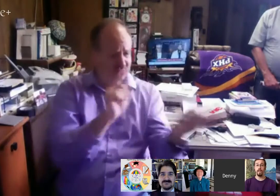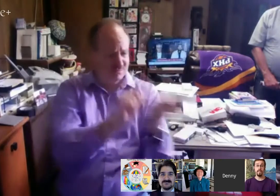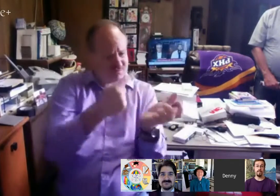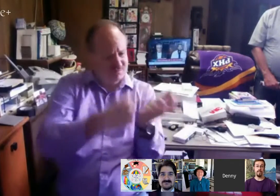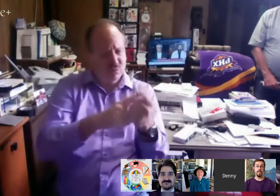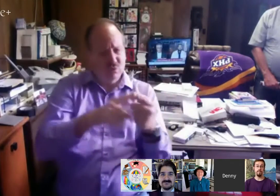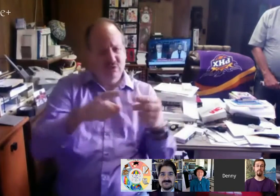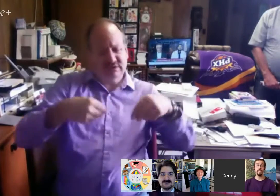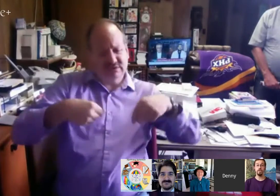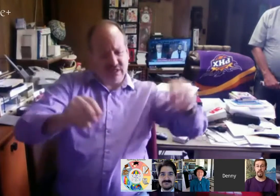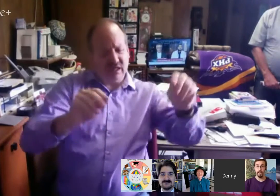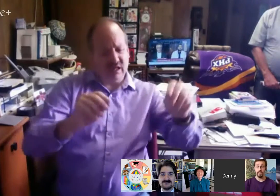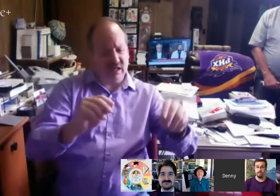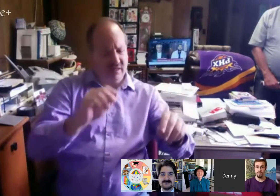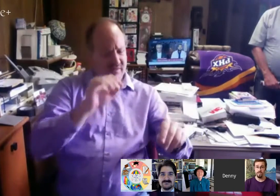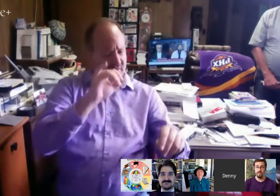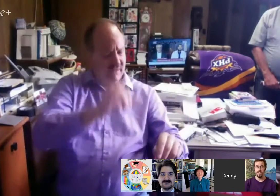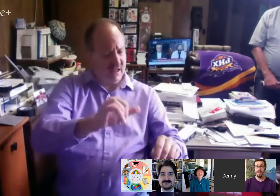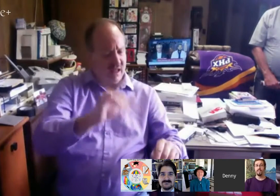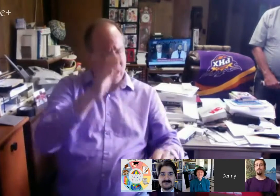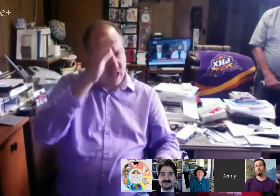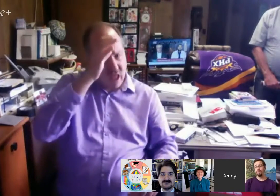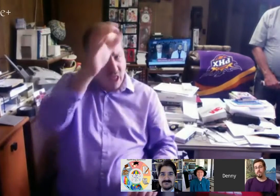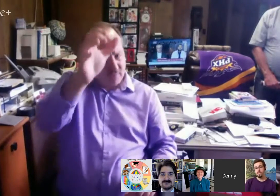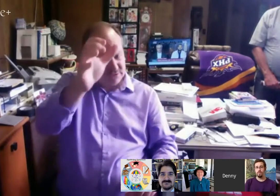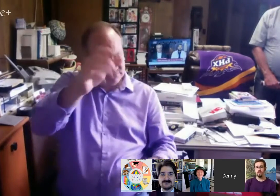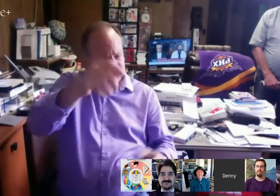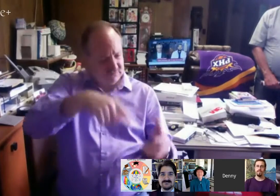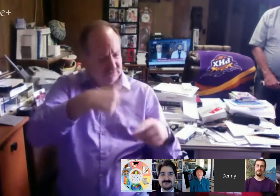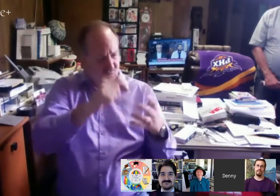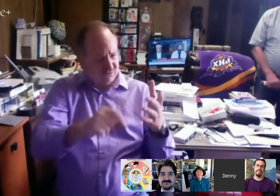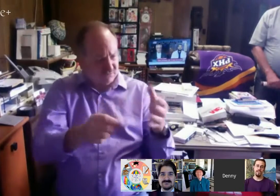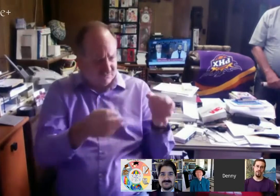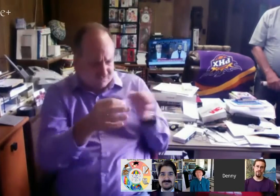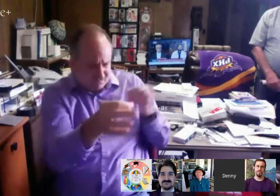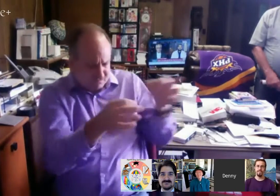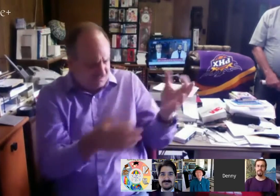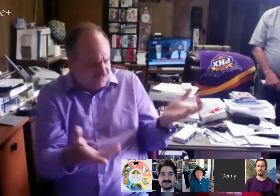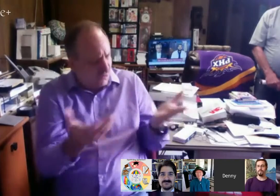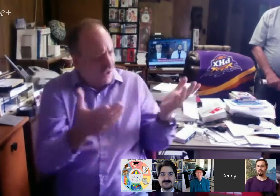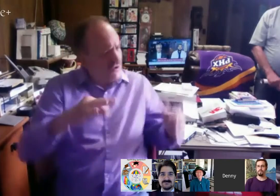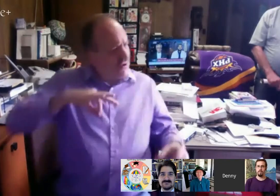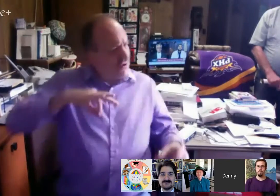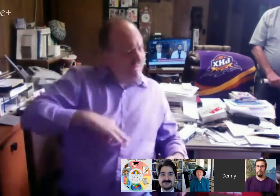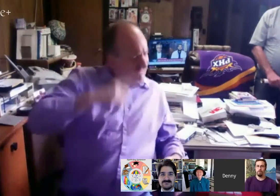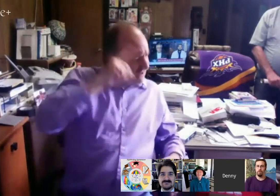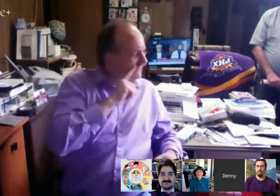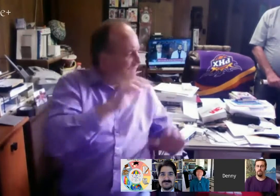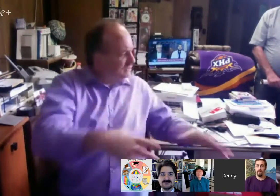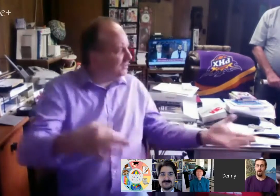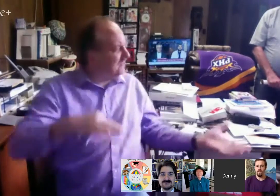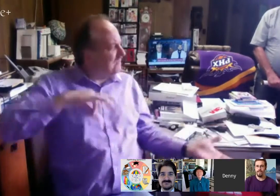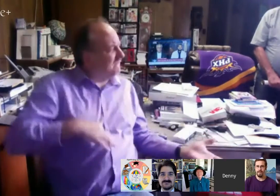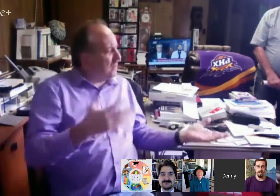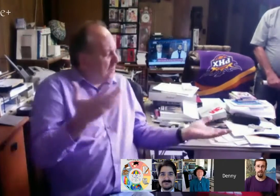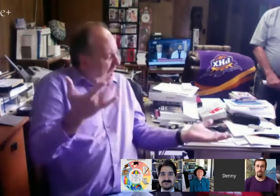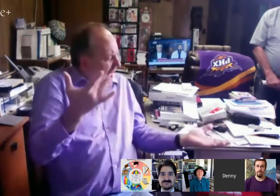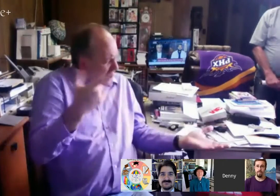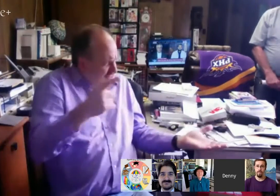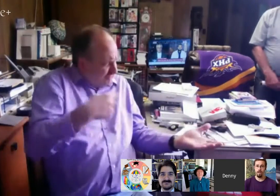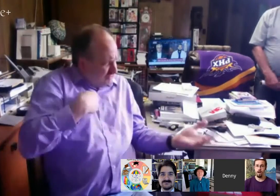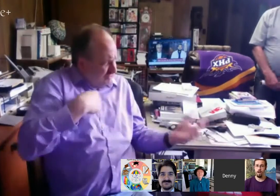to face the administrator, the principals, the teachers, the people who are involved